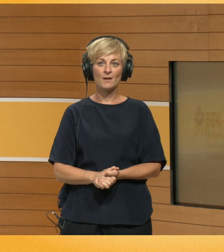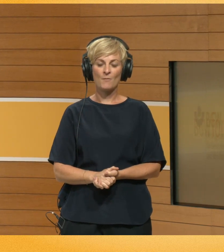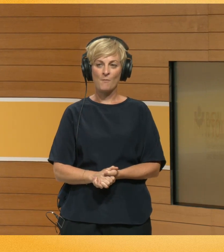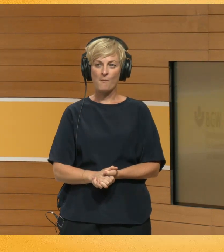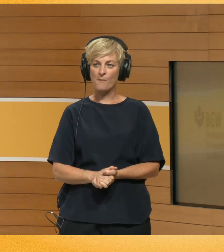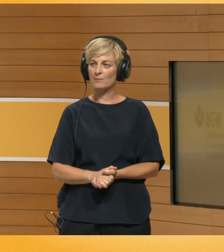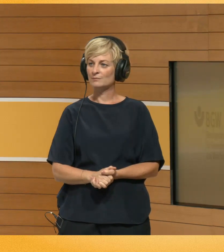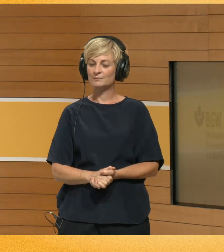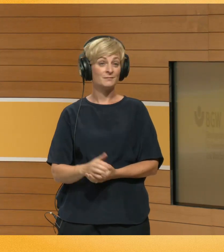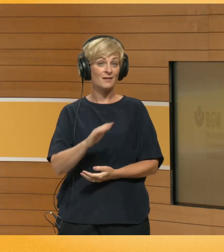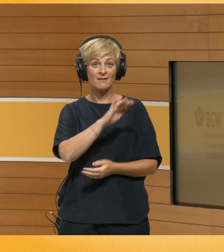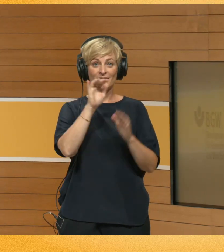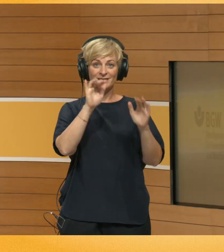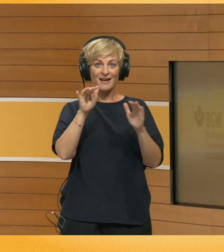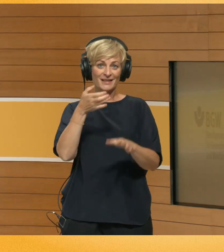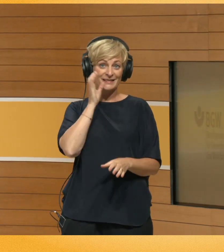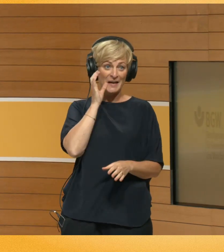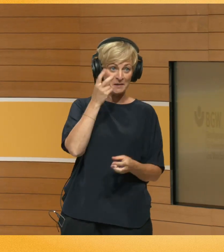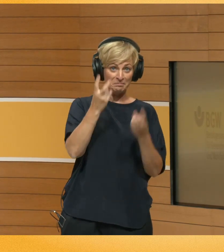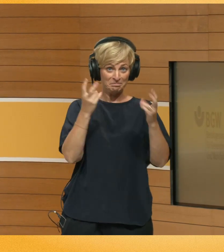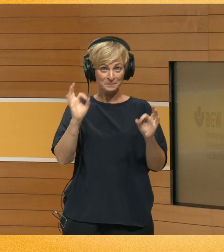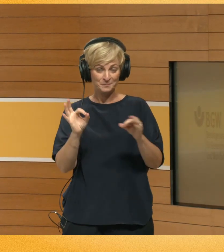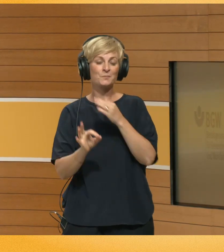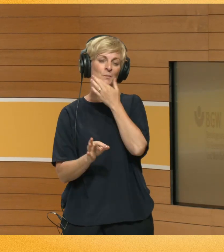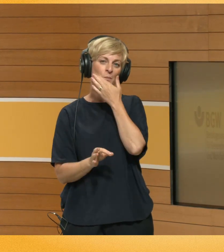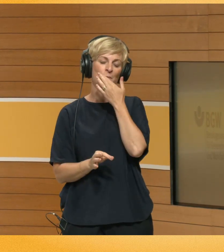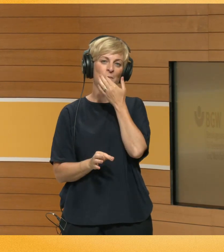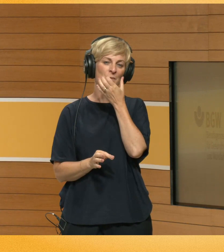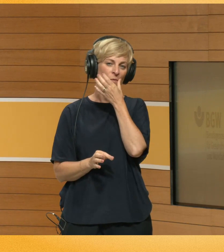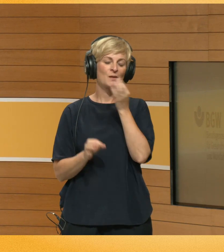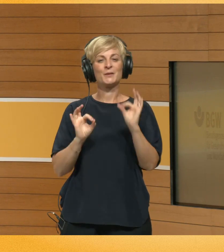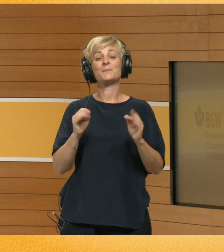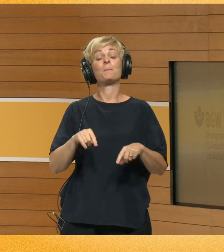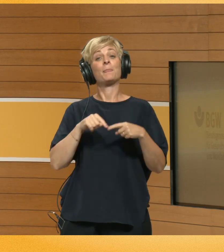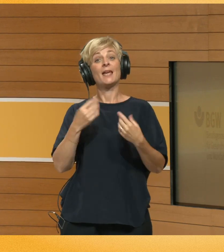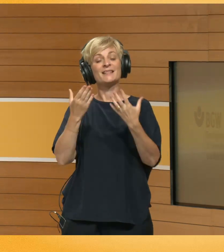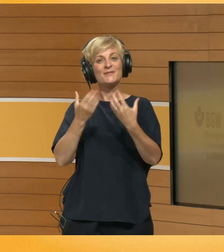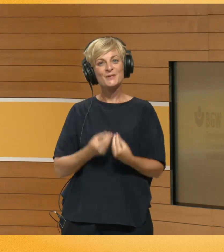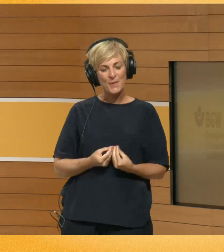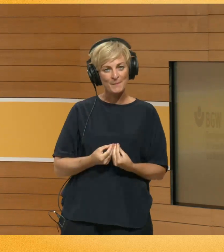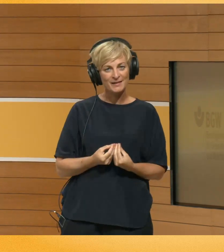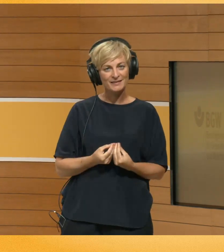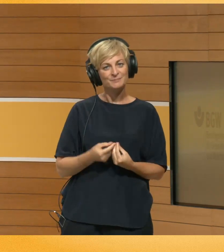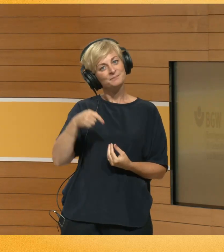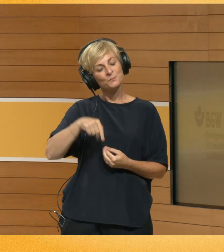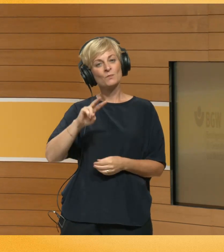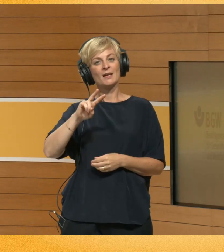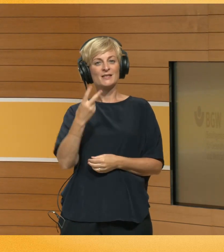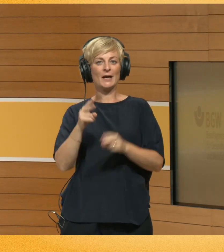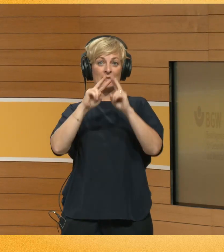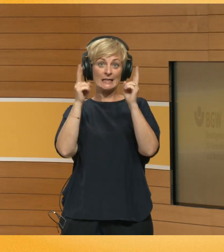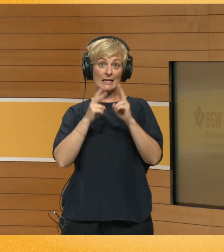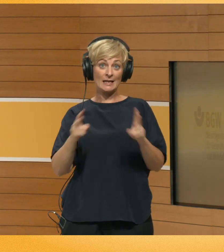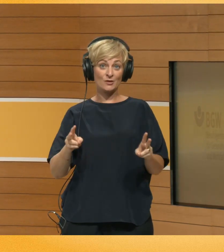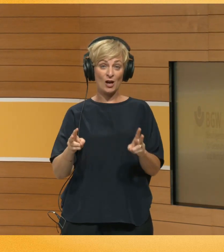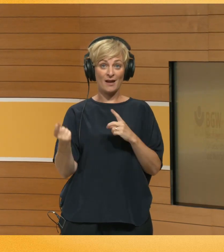Great. Okay. Yes, so welcome to our second international panel. Just for everyone